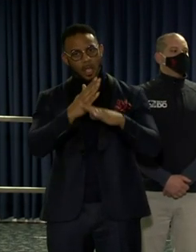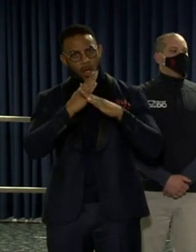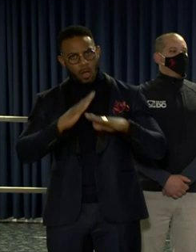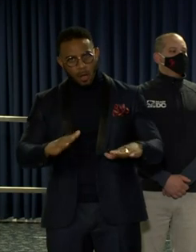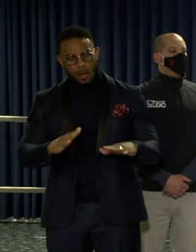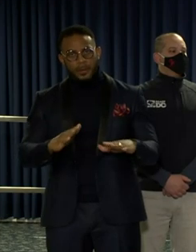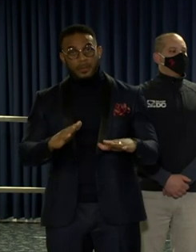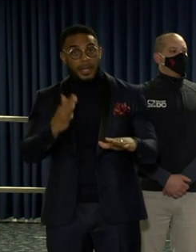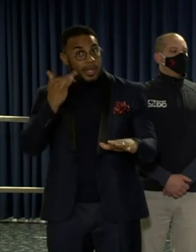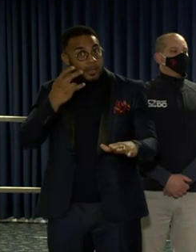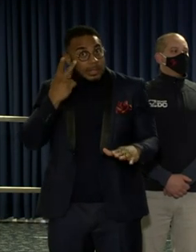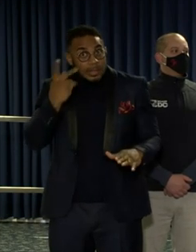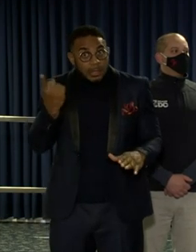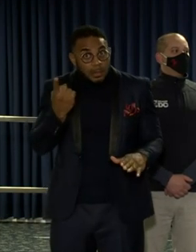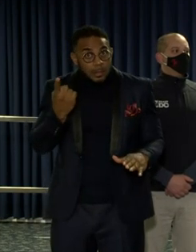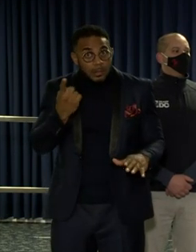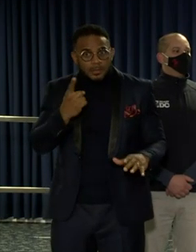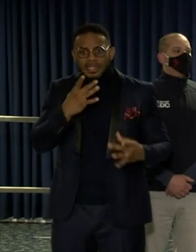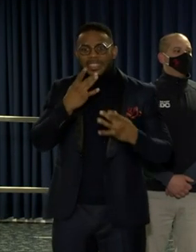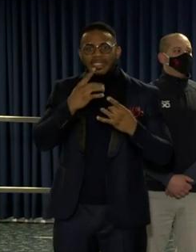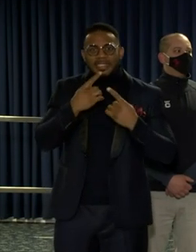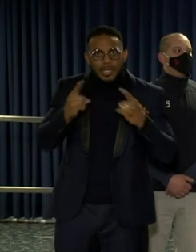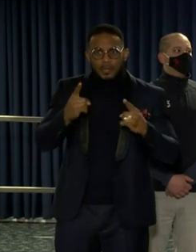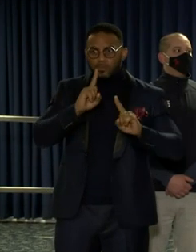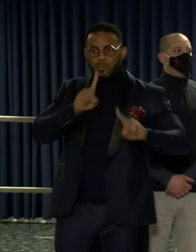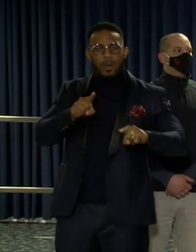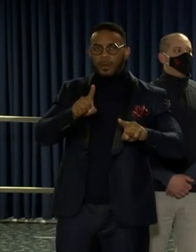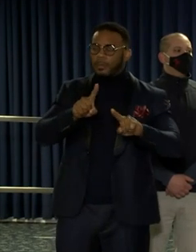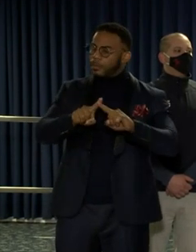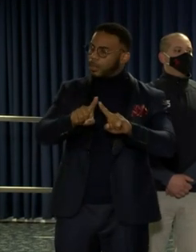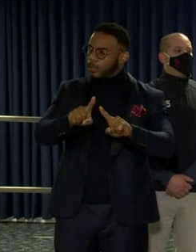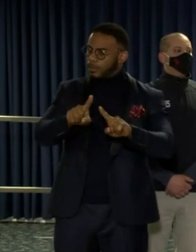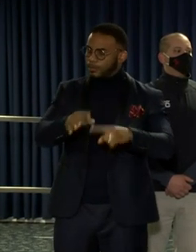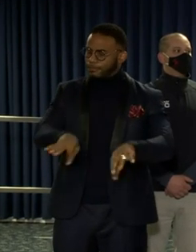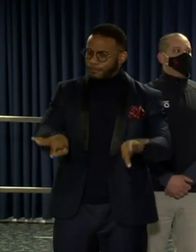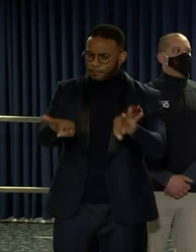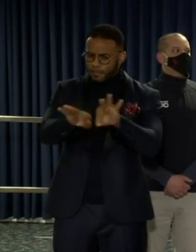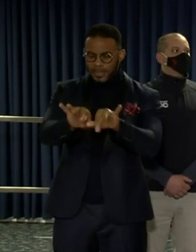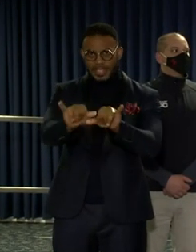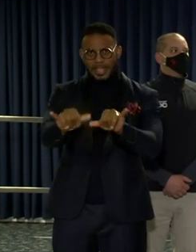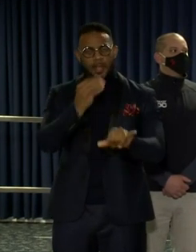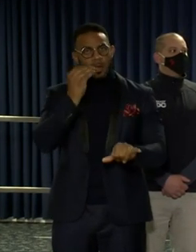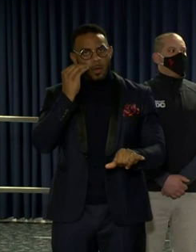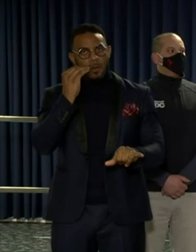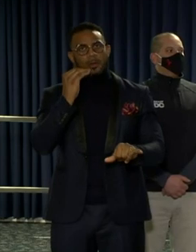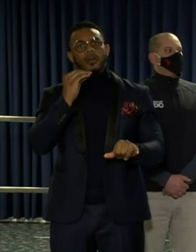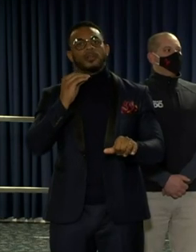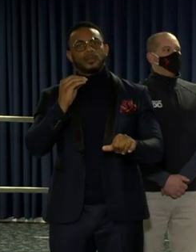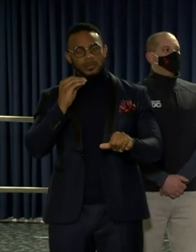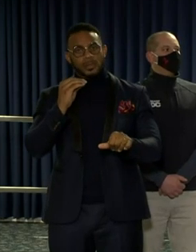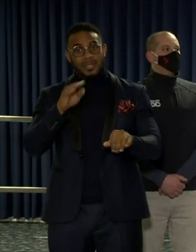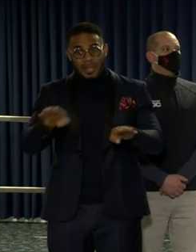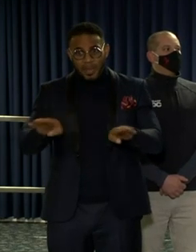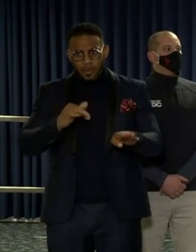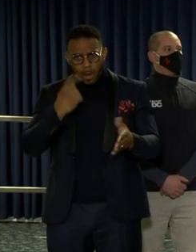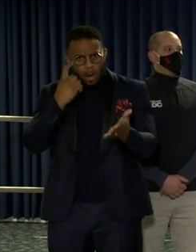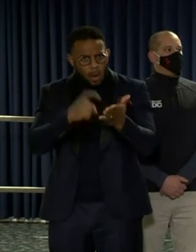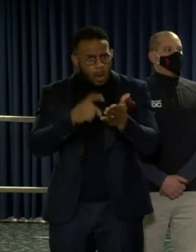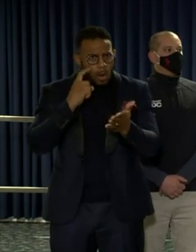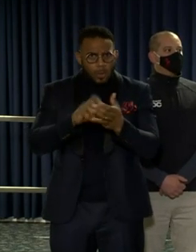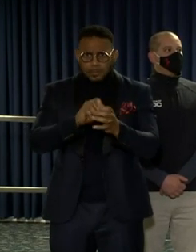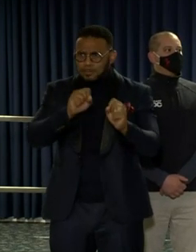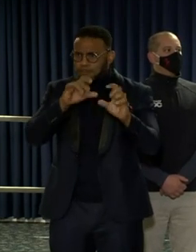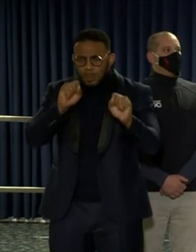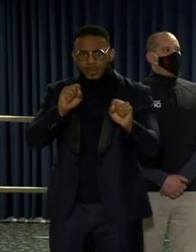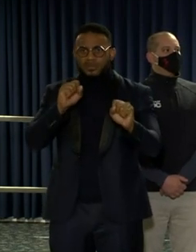calm. And if you see something, say something. But above all, stay home. The behavior that we are